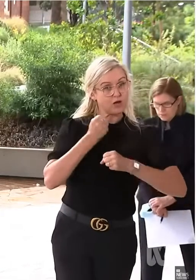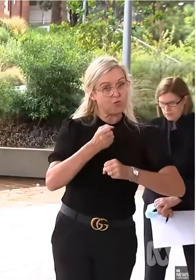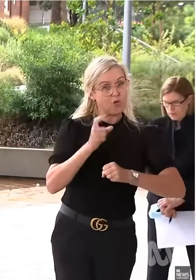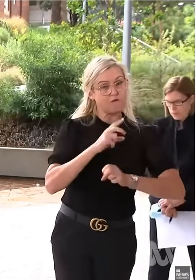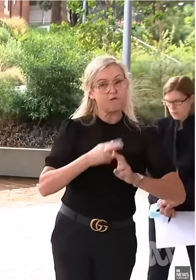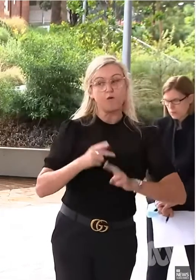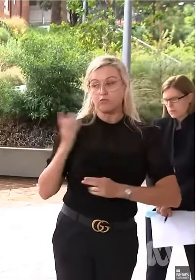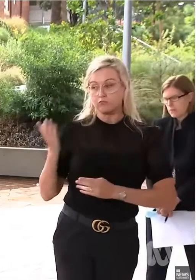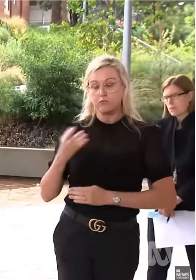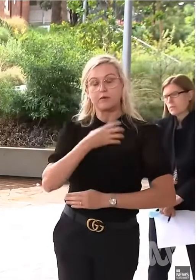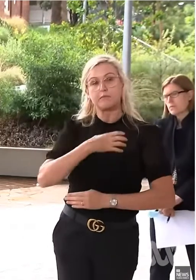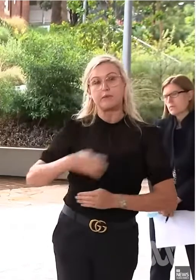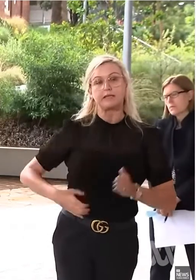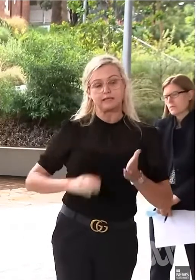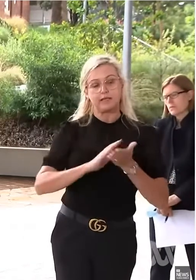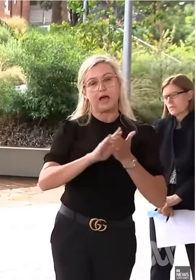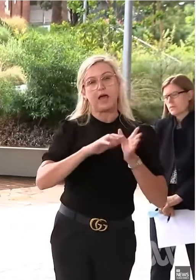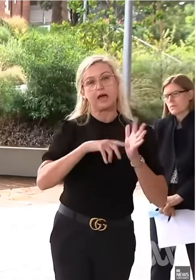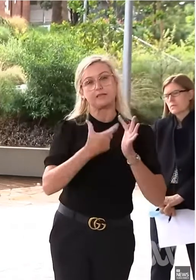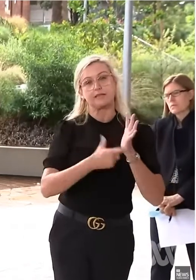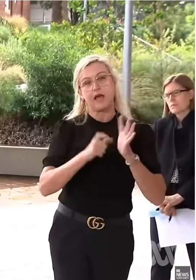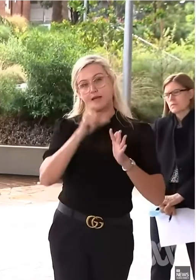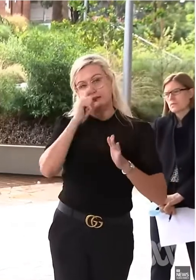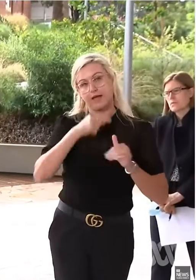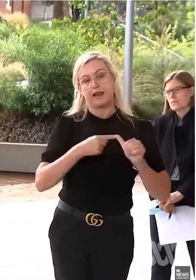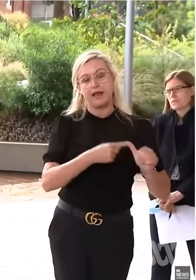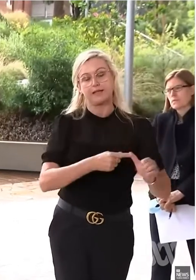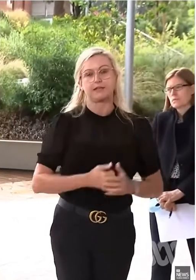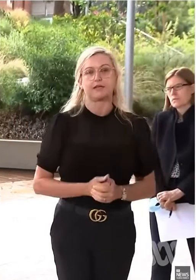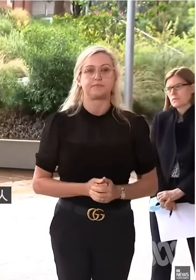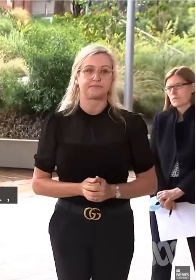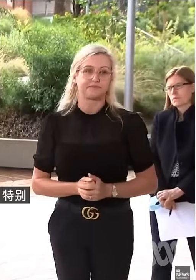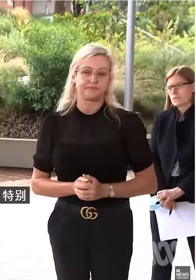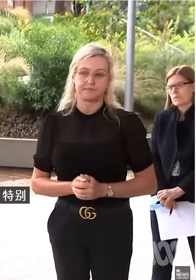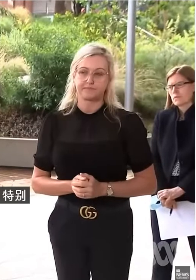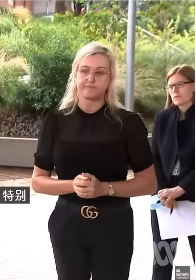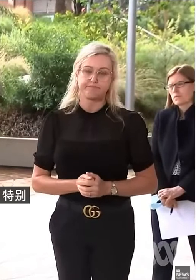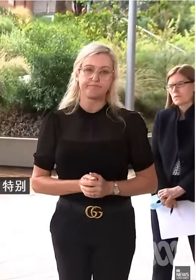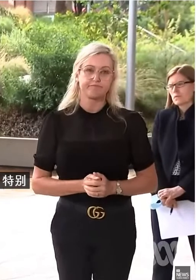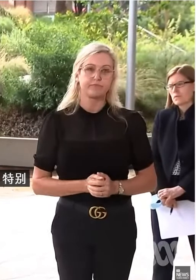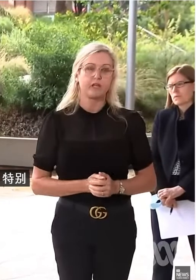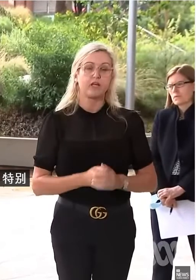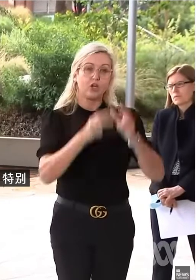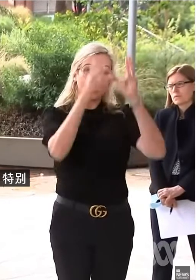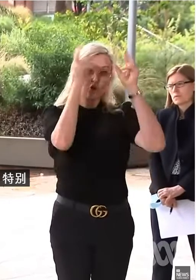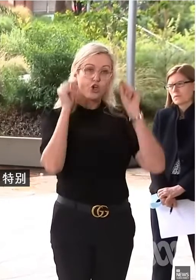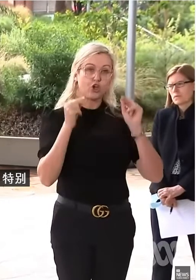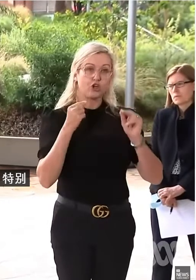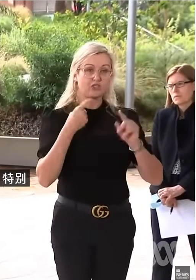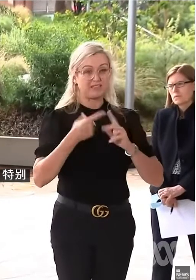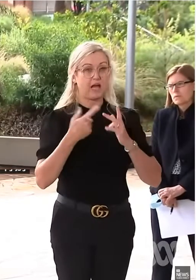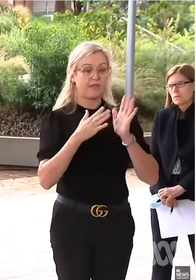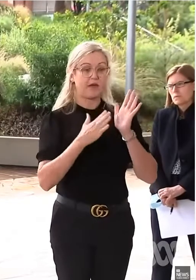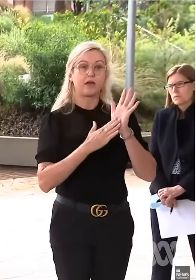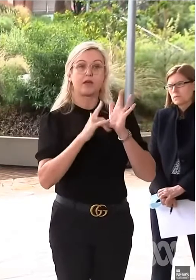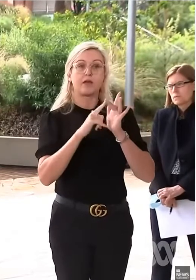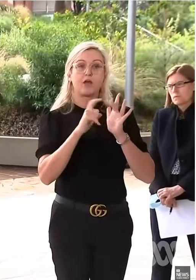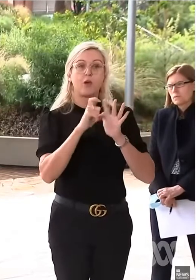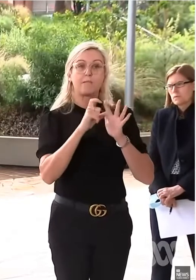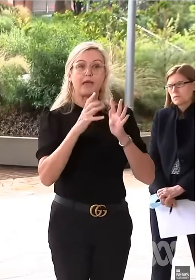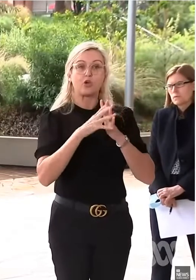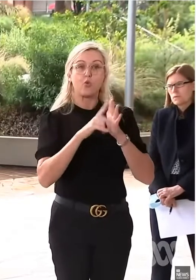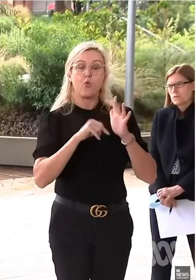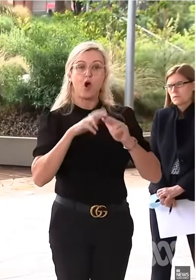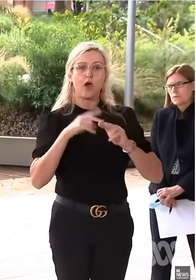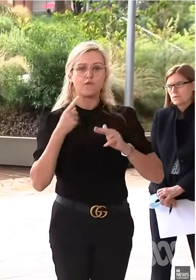Thanks, Brad. Look, obviously our nurses and midwives, but particularly many of the midwives are now doing nursing as well in